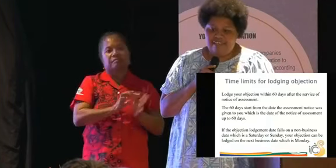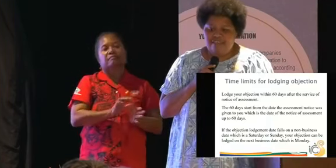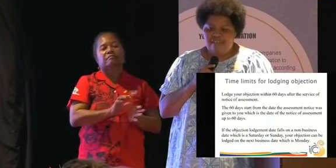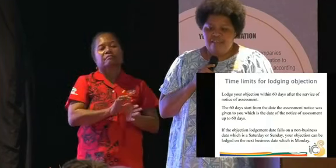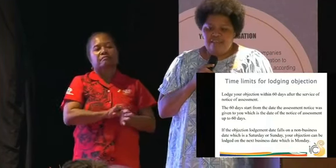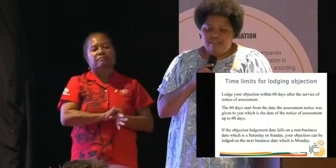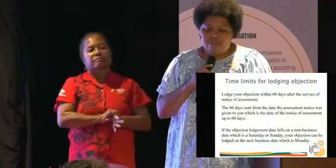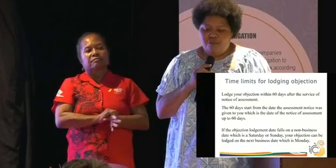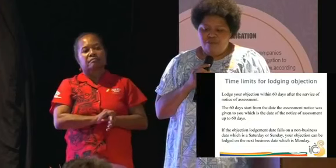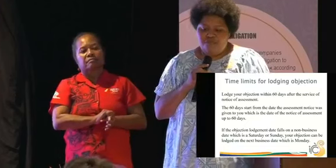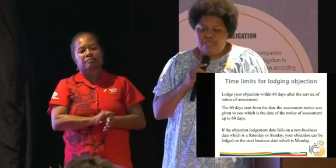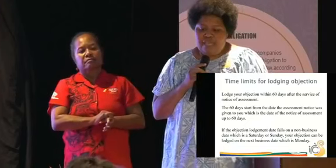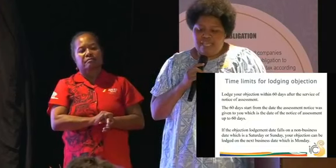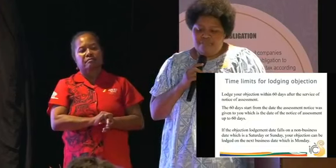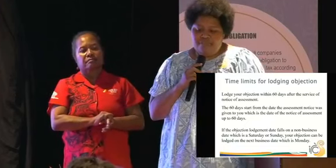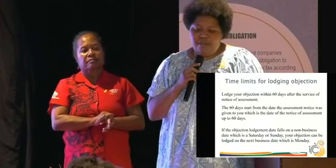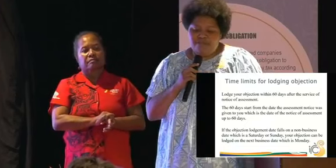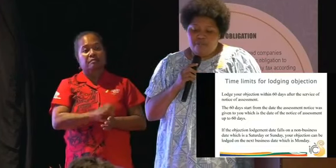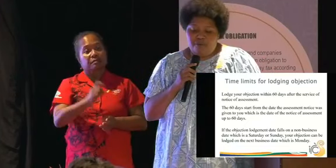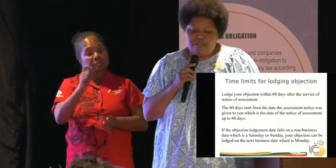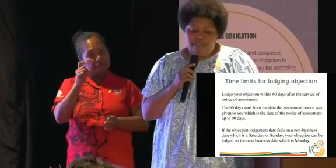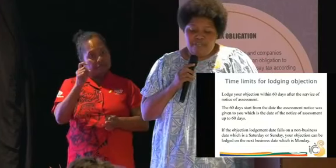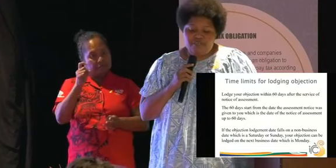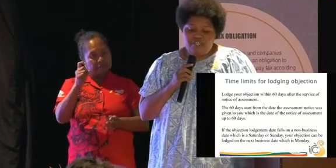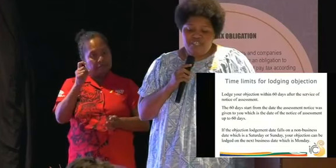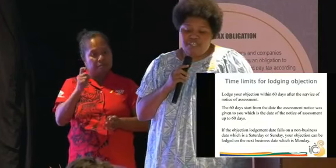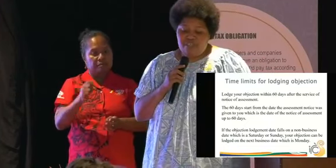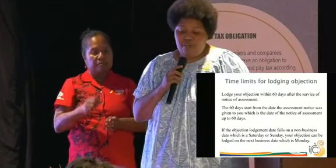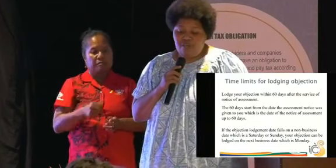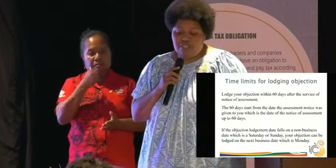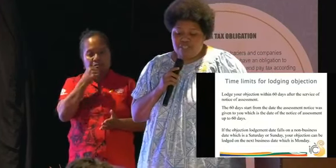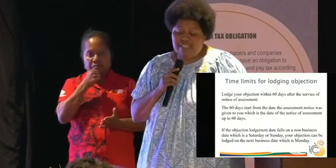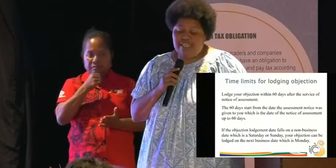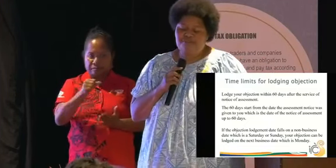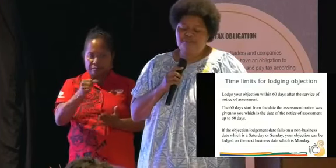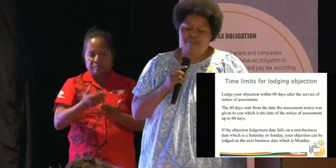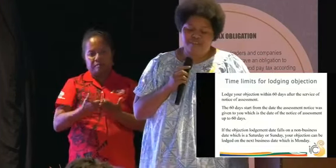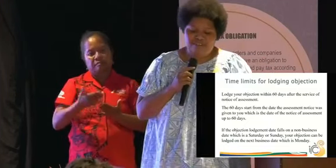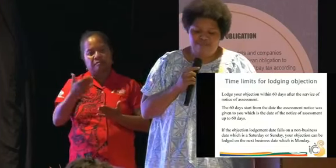Okay? So if the objection is lodged,